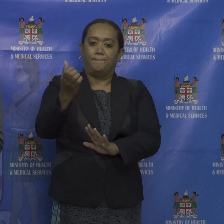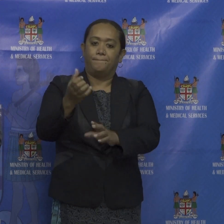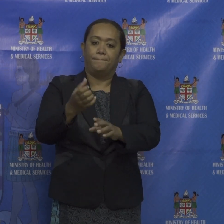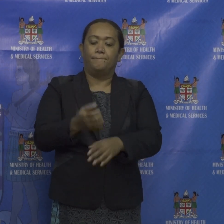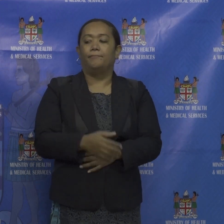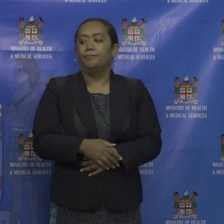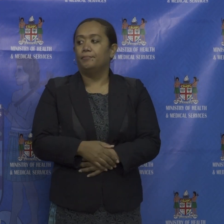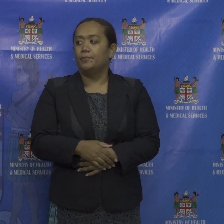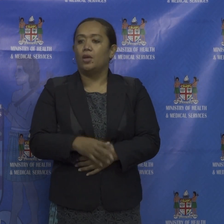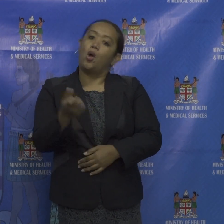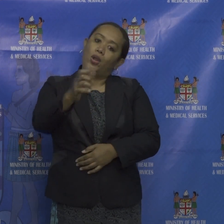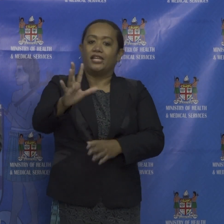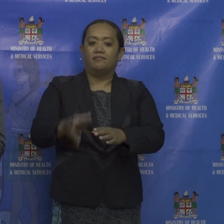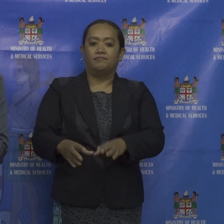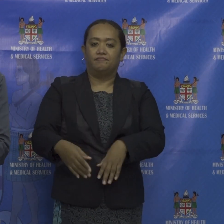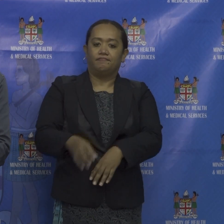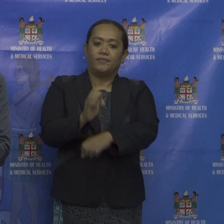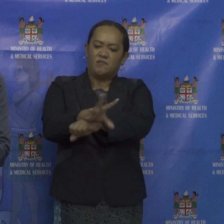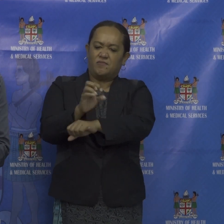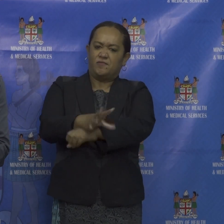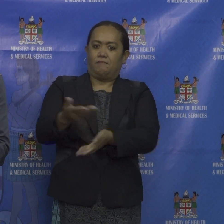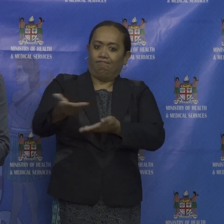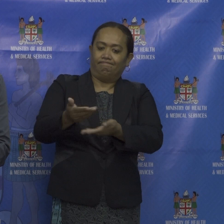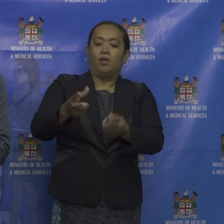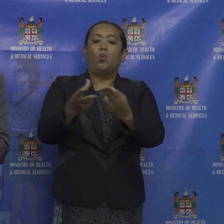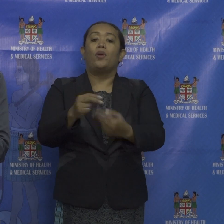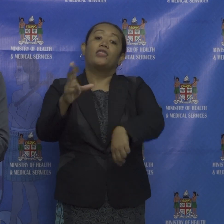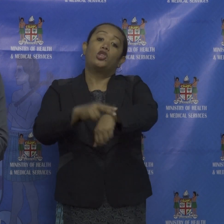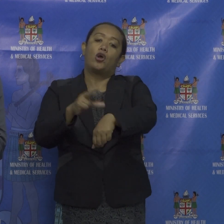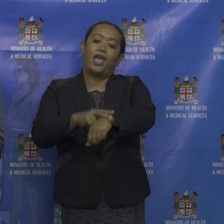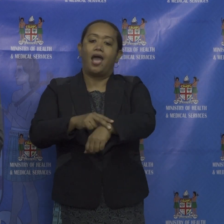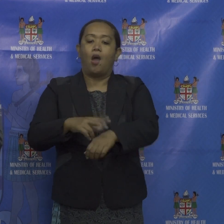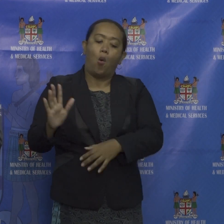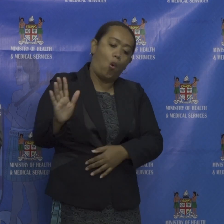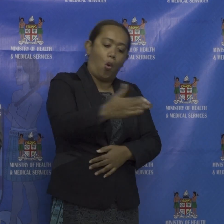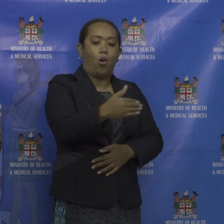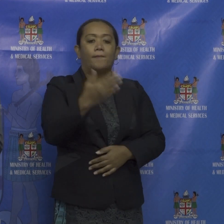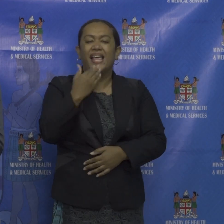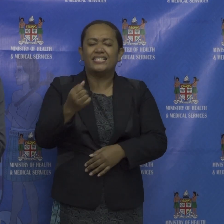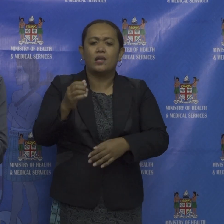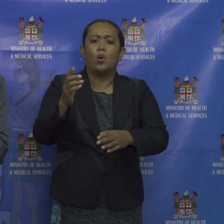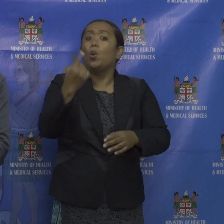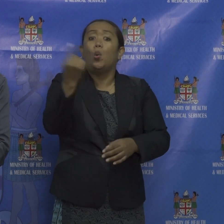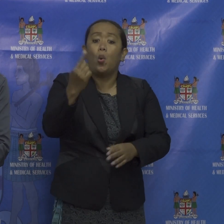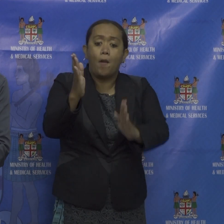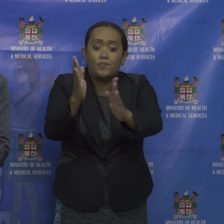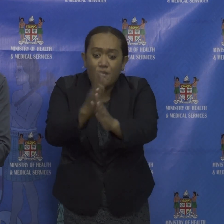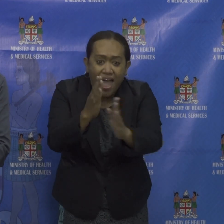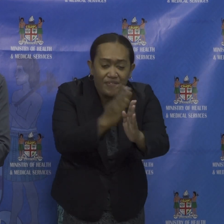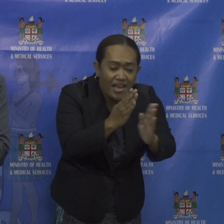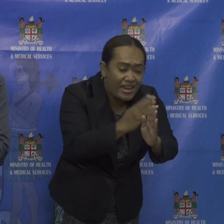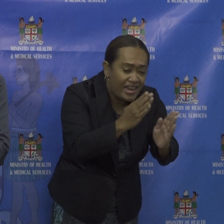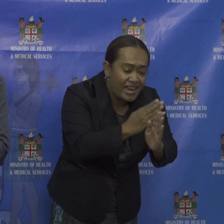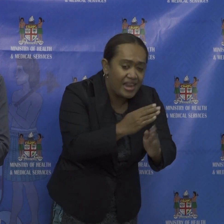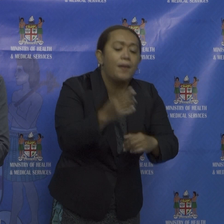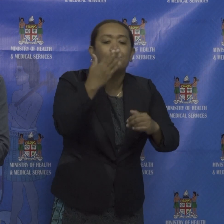general practitioners in the Nandi, Lautoka and Ba area to open the doors of their clinics to those Fijians who normally cannot